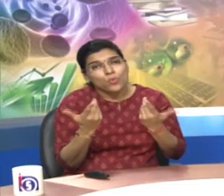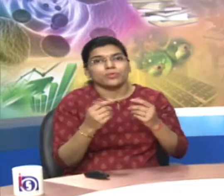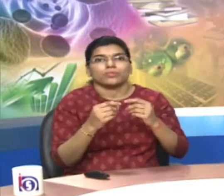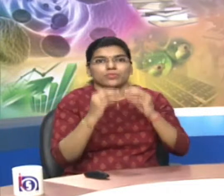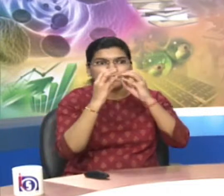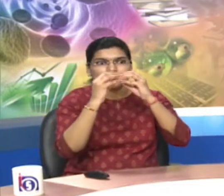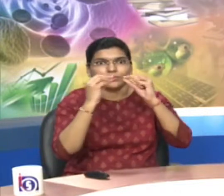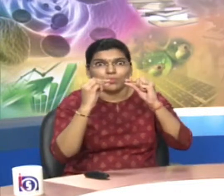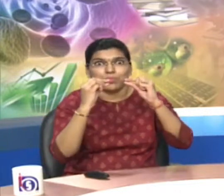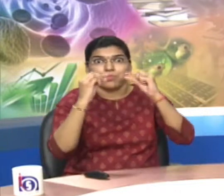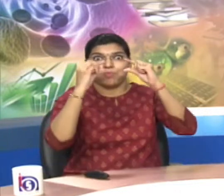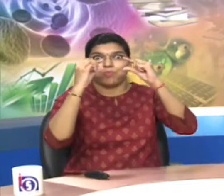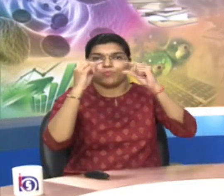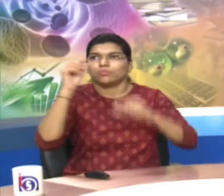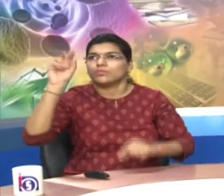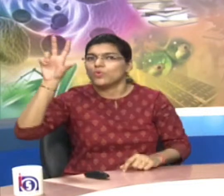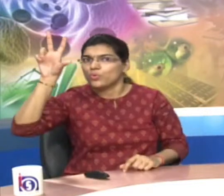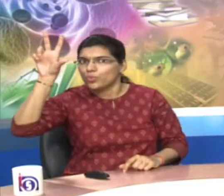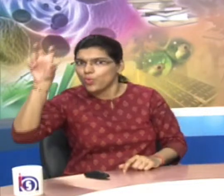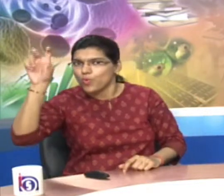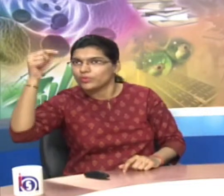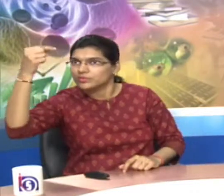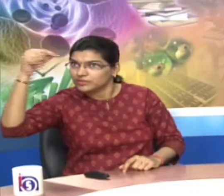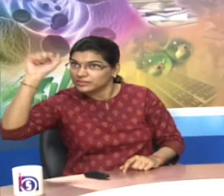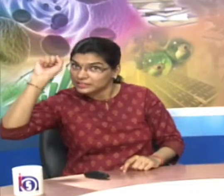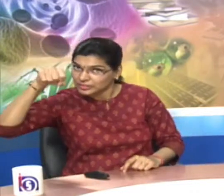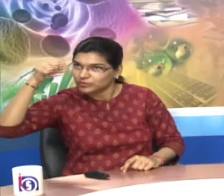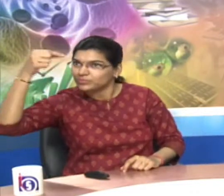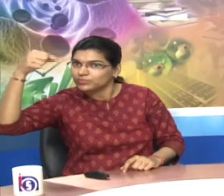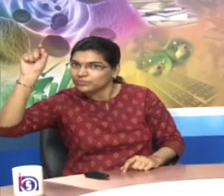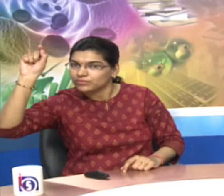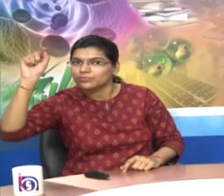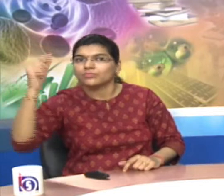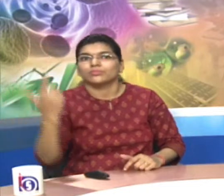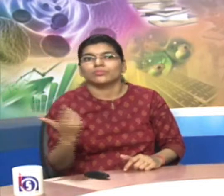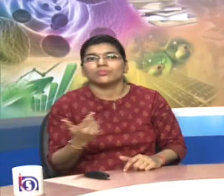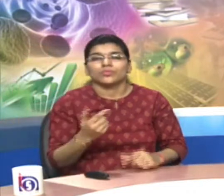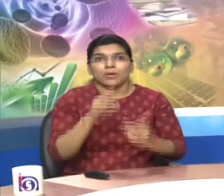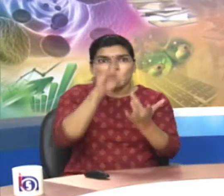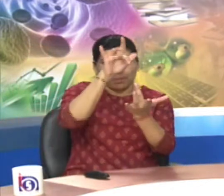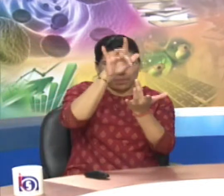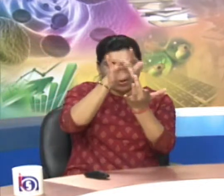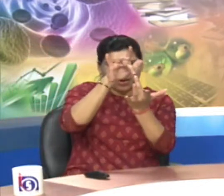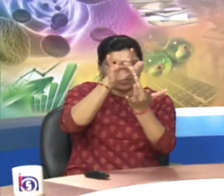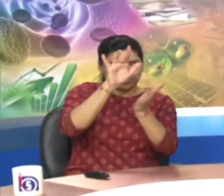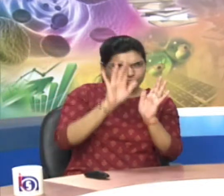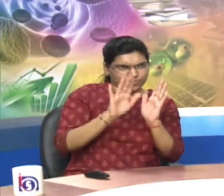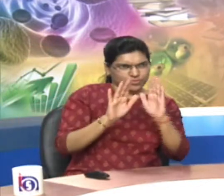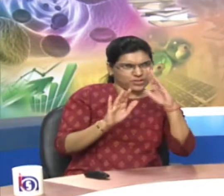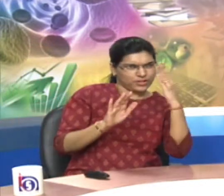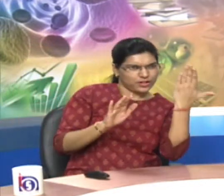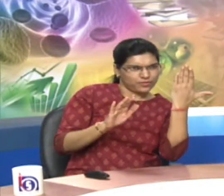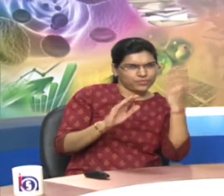it safe, if you want to select your stylish data, what you say,